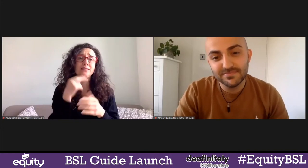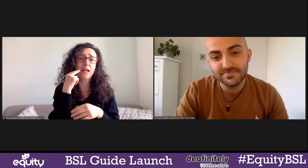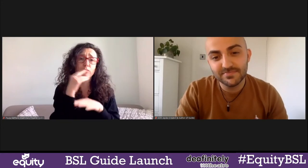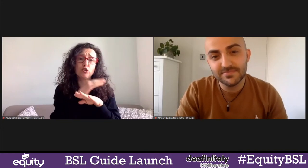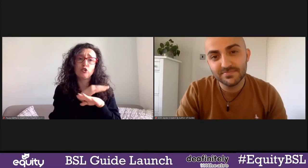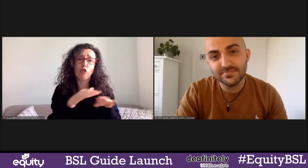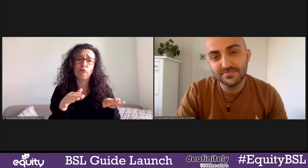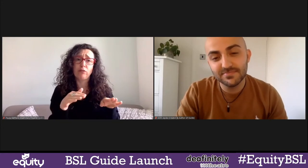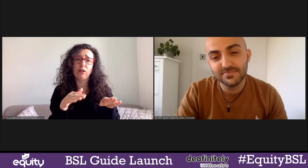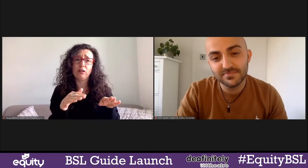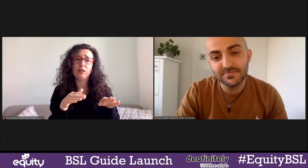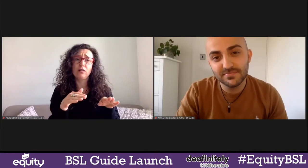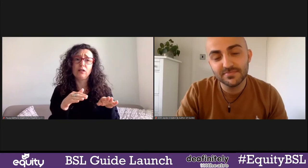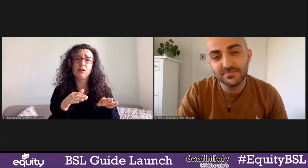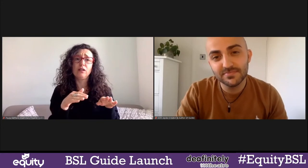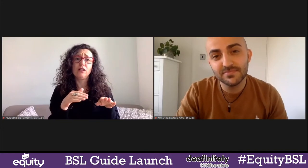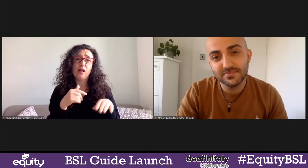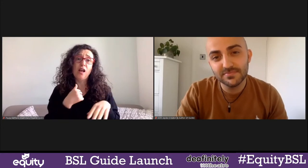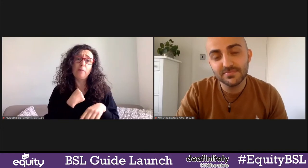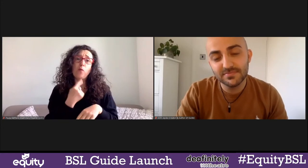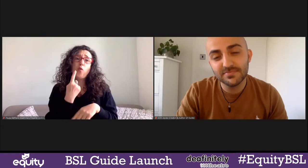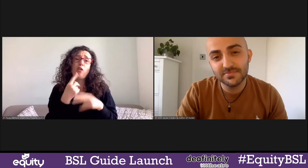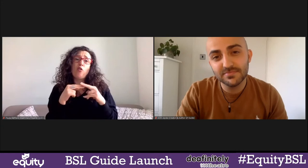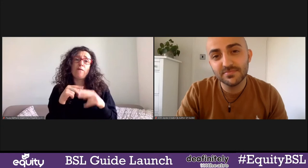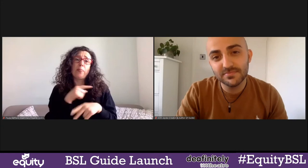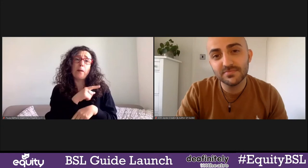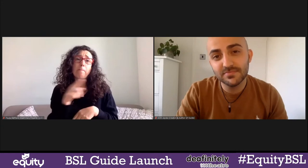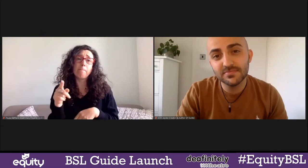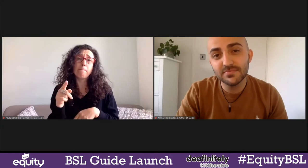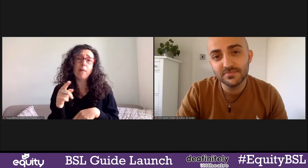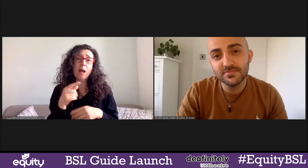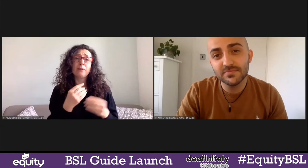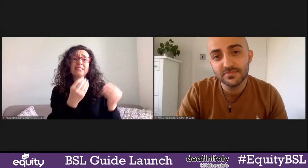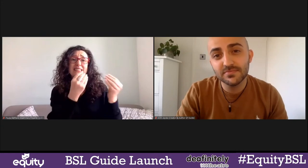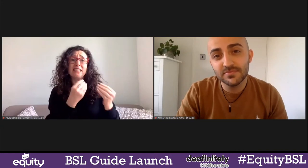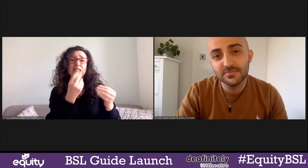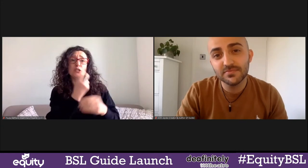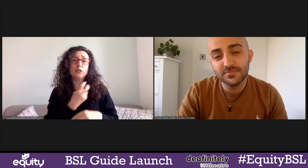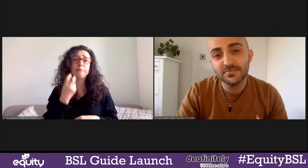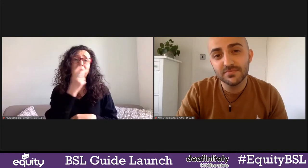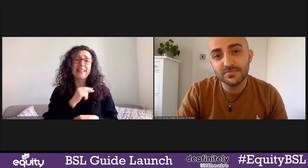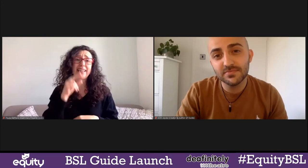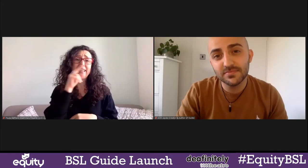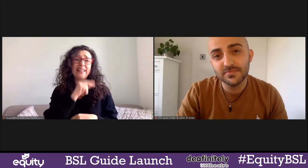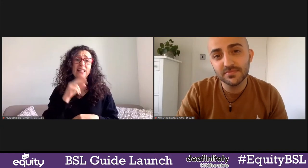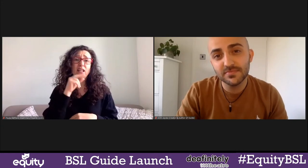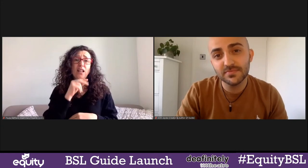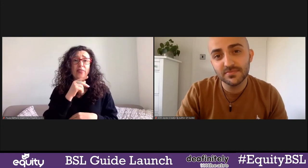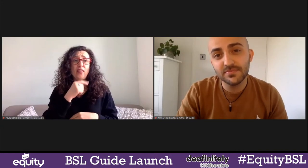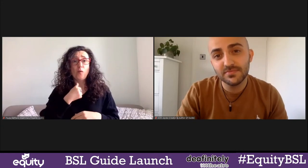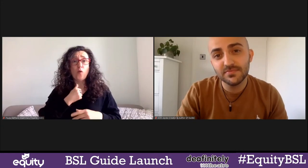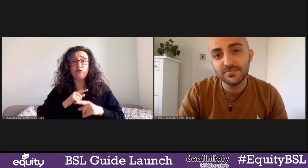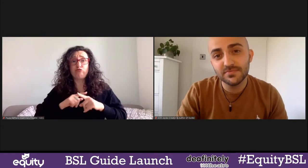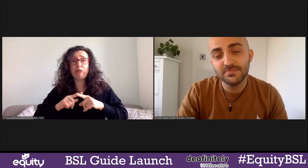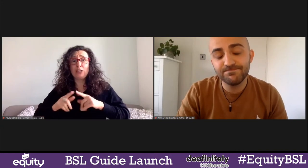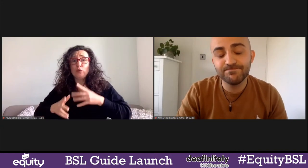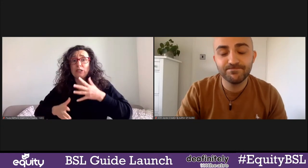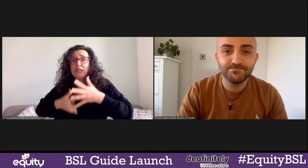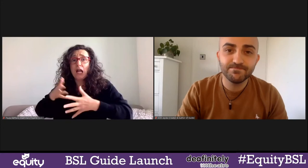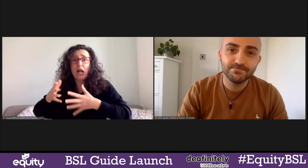has failed thousands, if not millions, of deaf children. And I am one of them as well. I was taught through the speaking